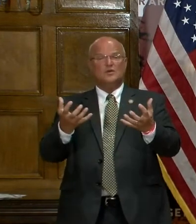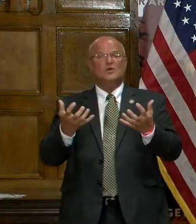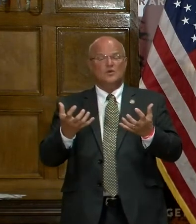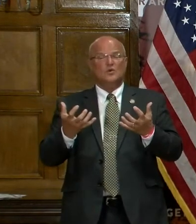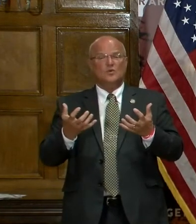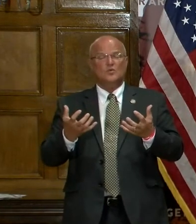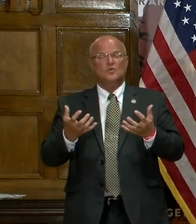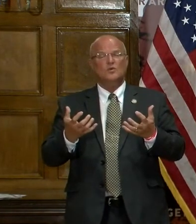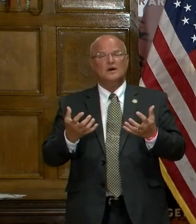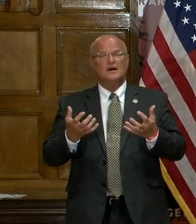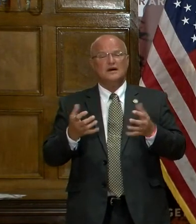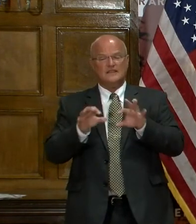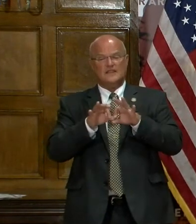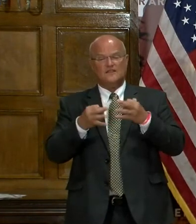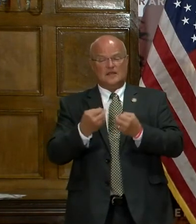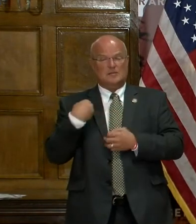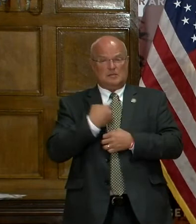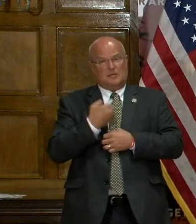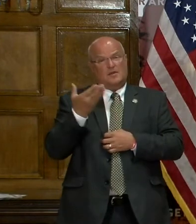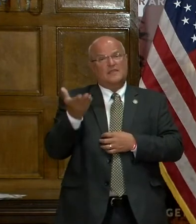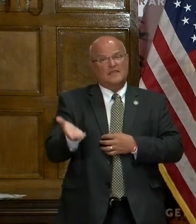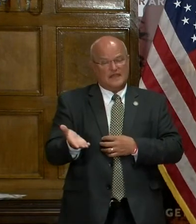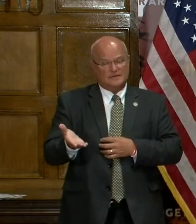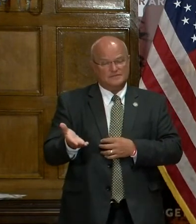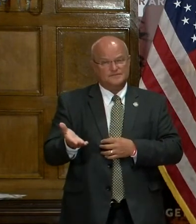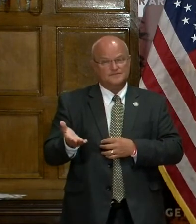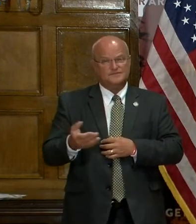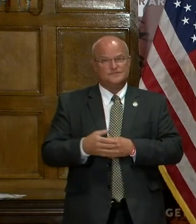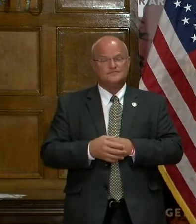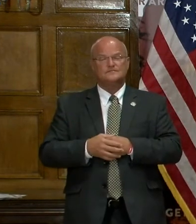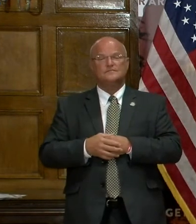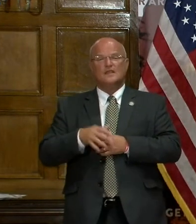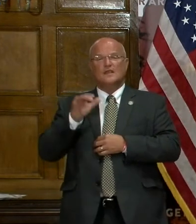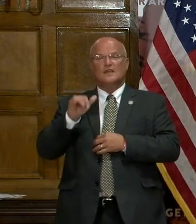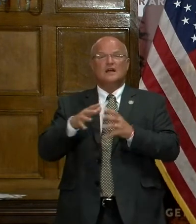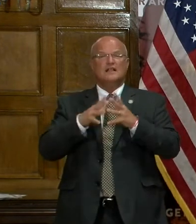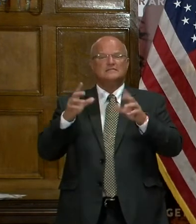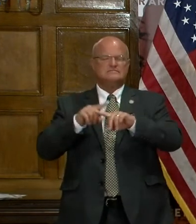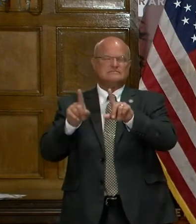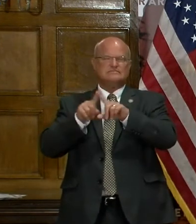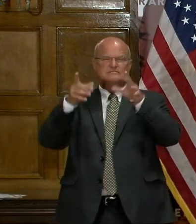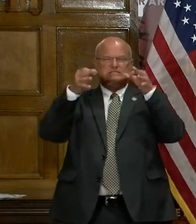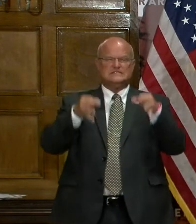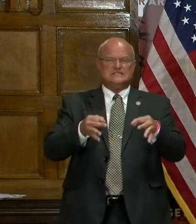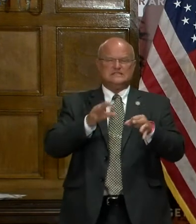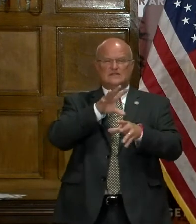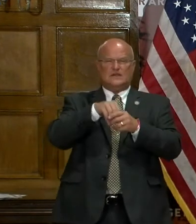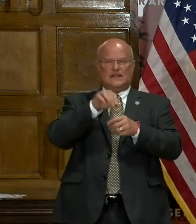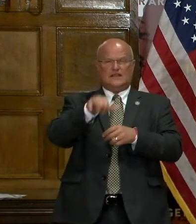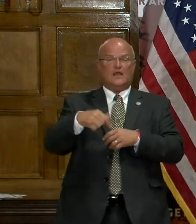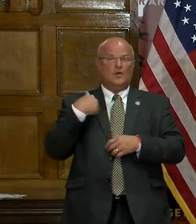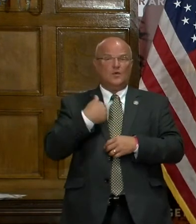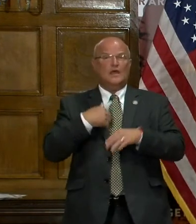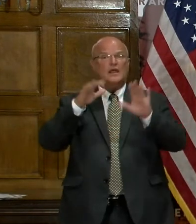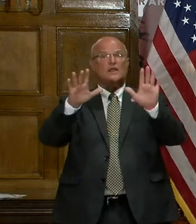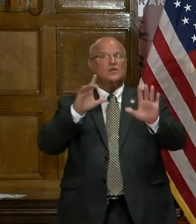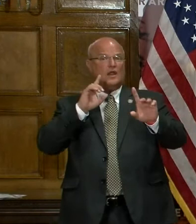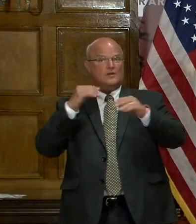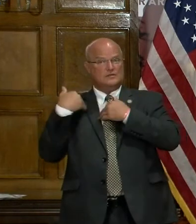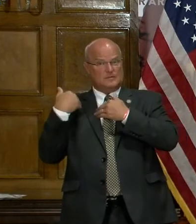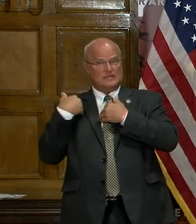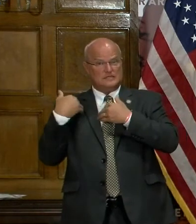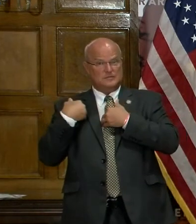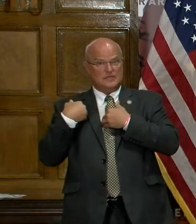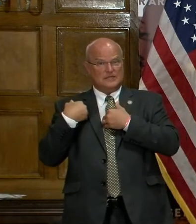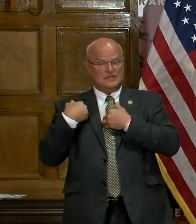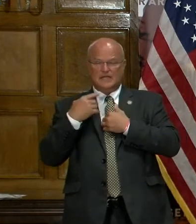their family member there. Those are a lot of different decisions go into that, but we have a great responsibility to